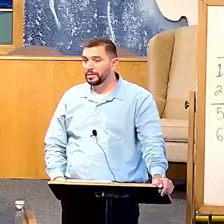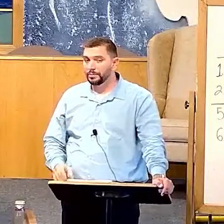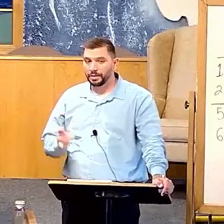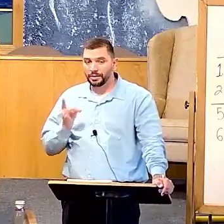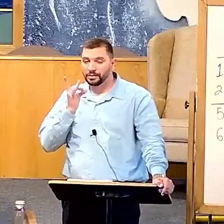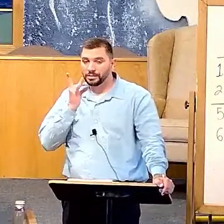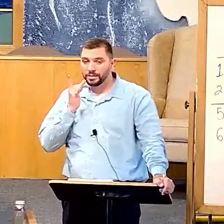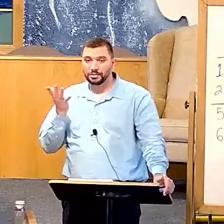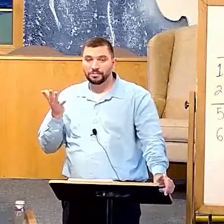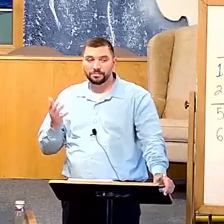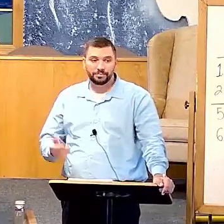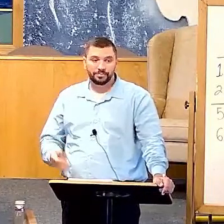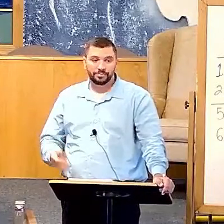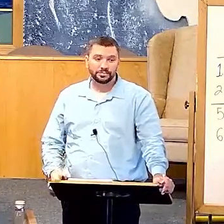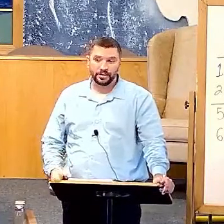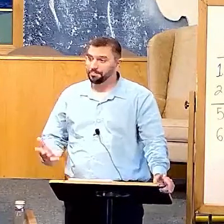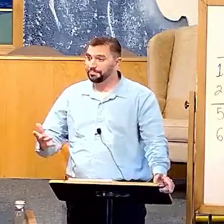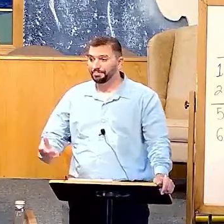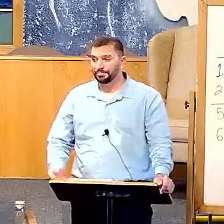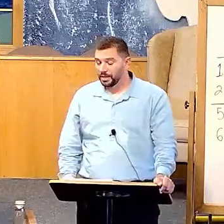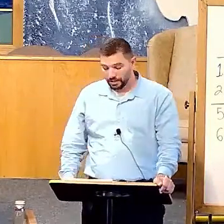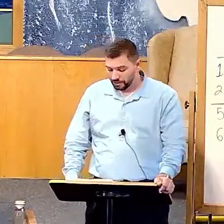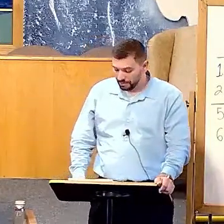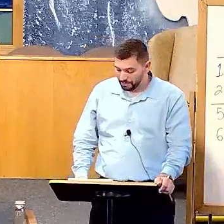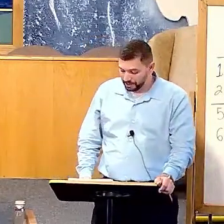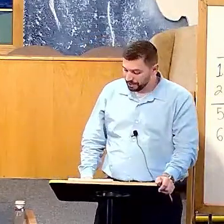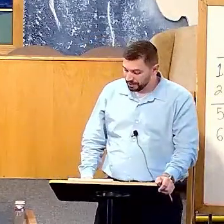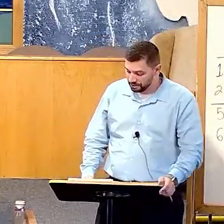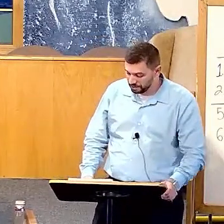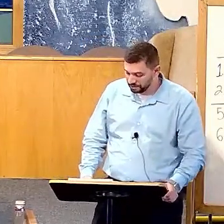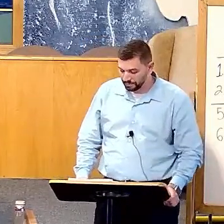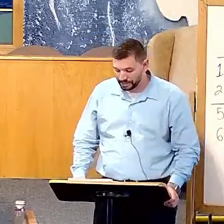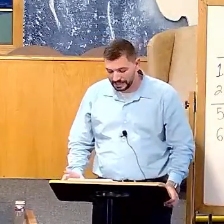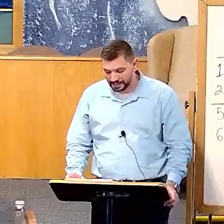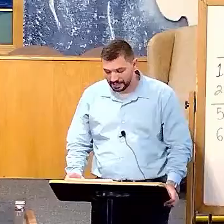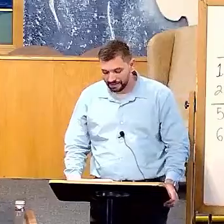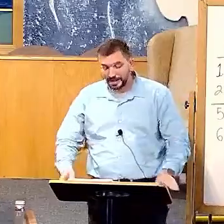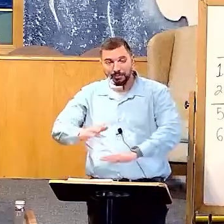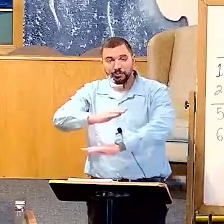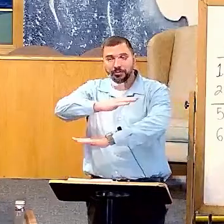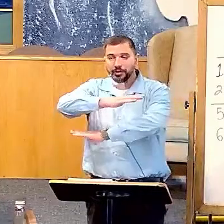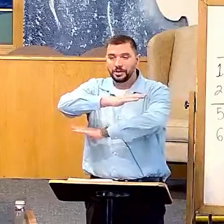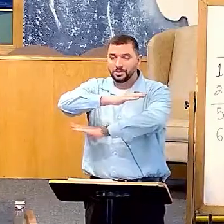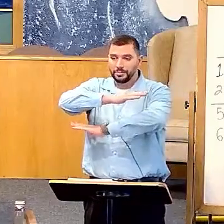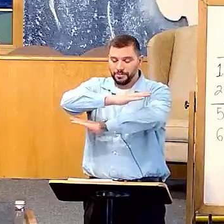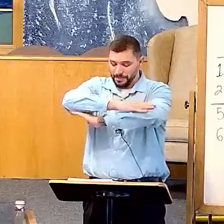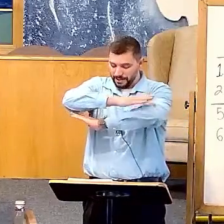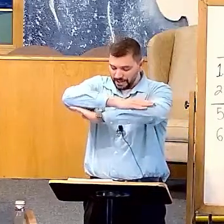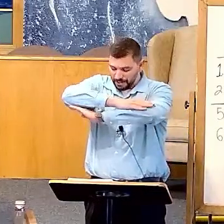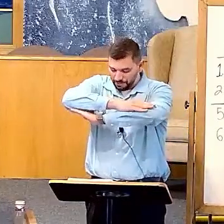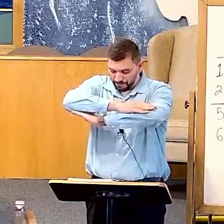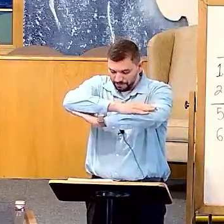but that's light. Some of these signs, but table, you make a table with your